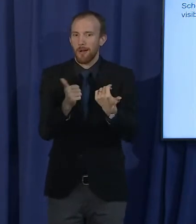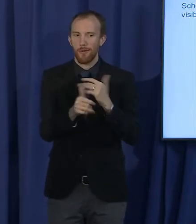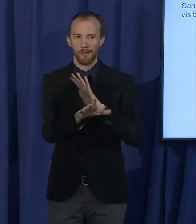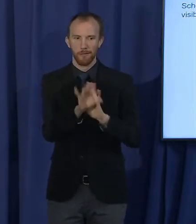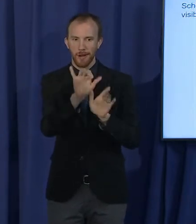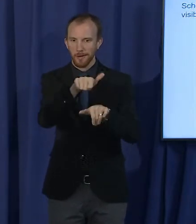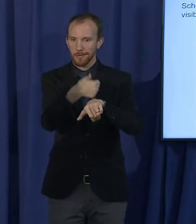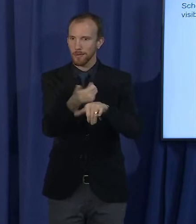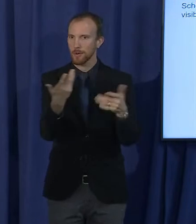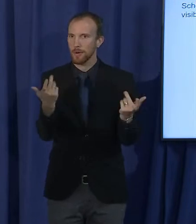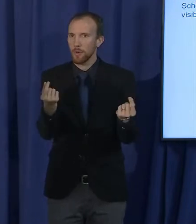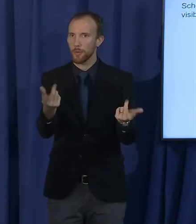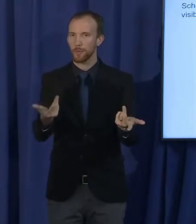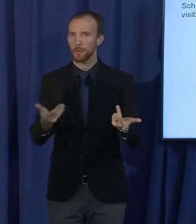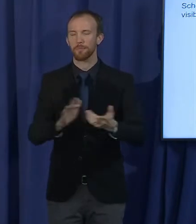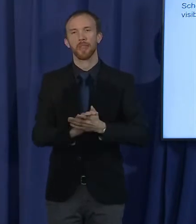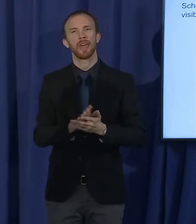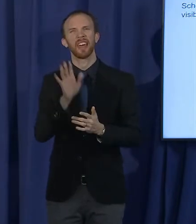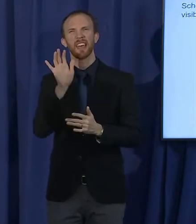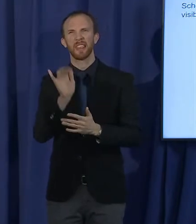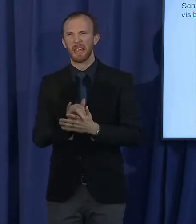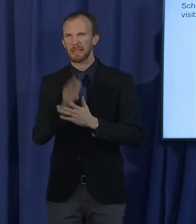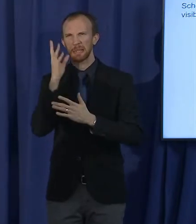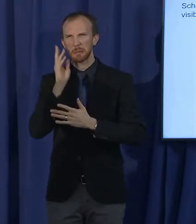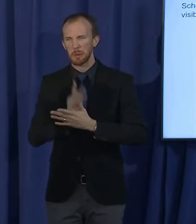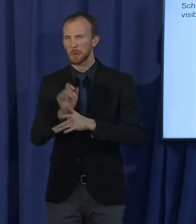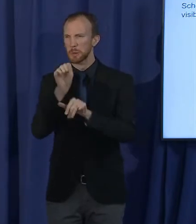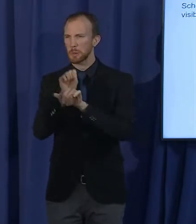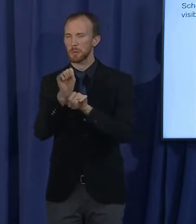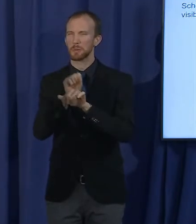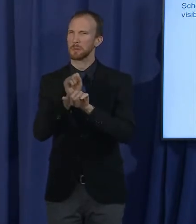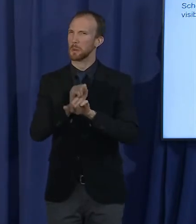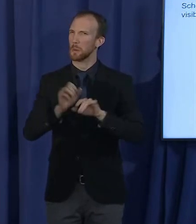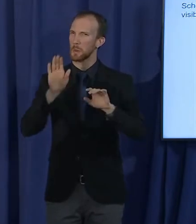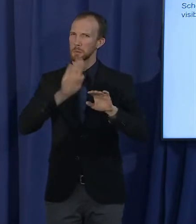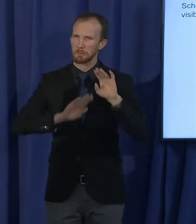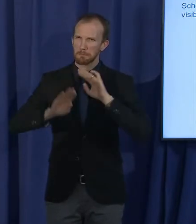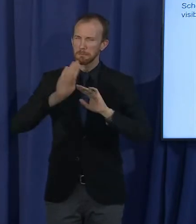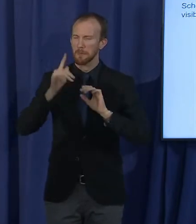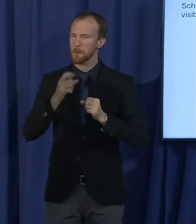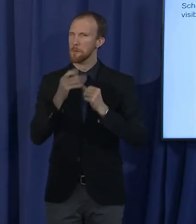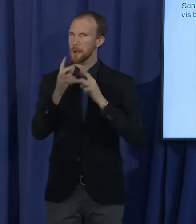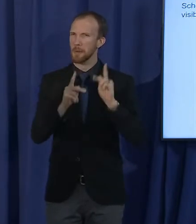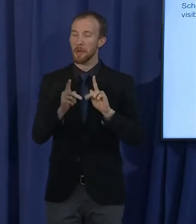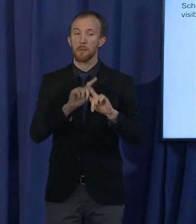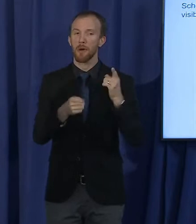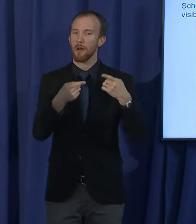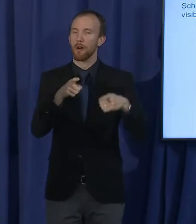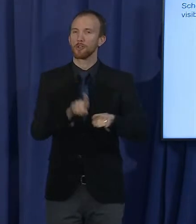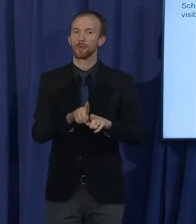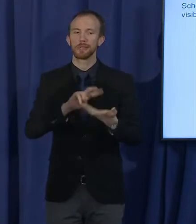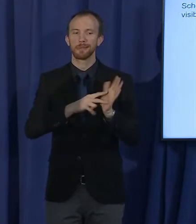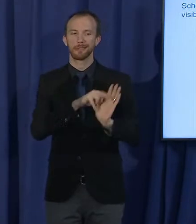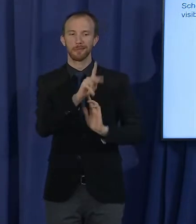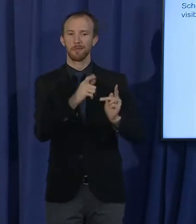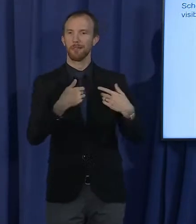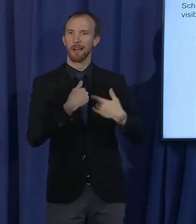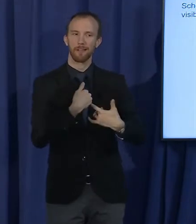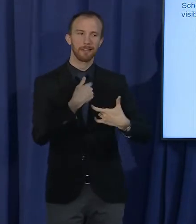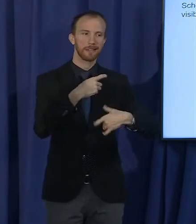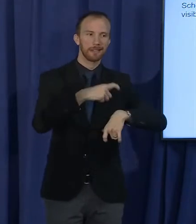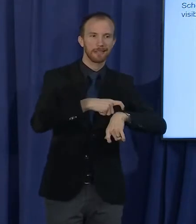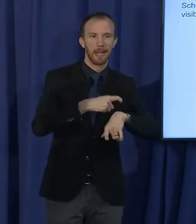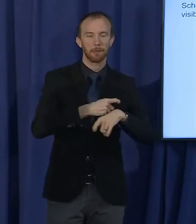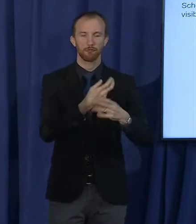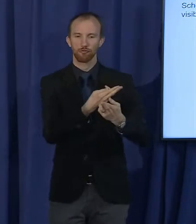That experience is obviously frustrating for people, but it also tends to reward those with the most time and the most resources to be able to do that, and that maybe isn't